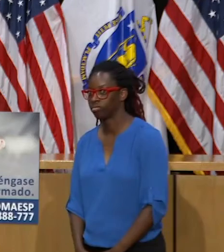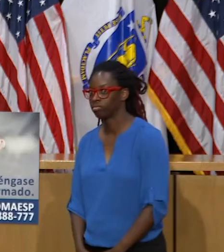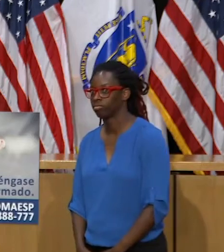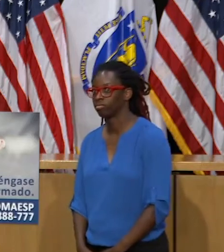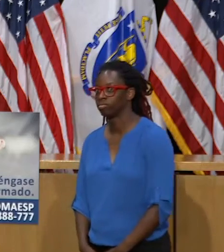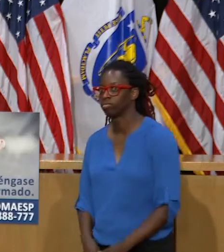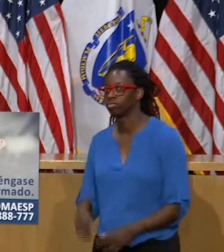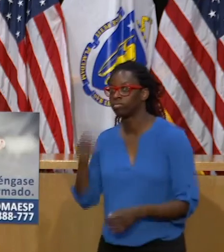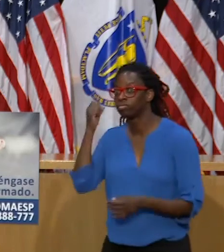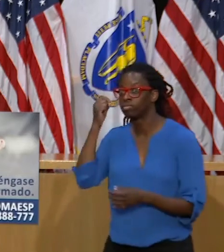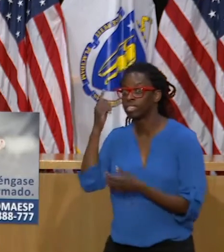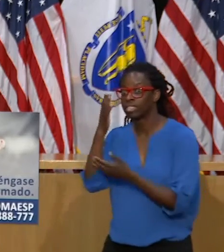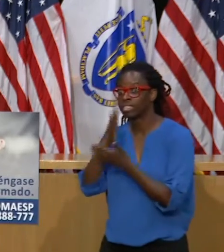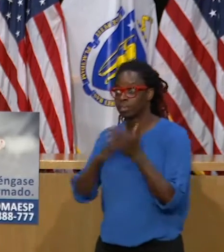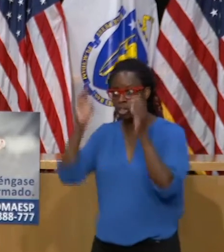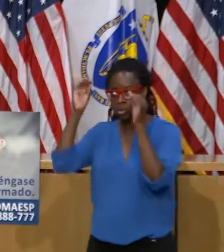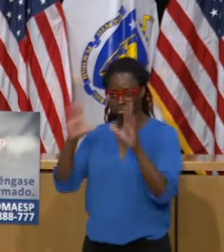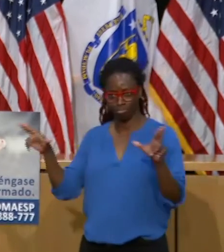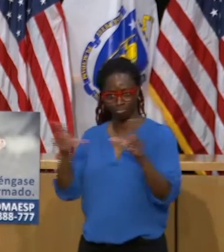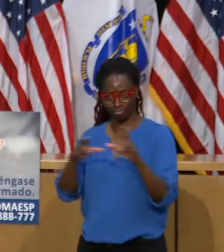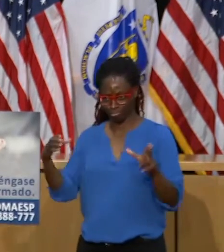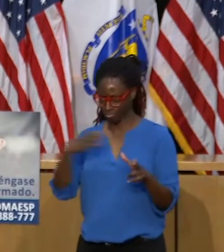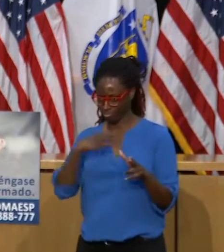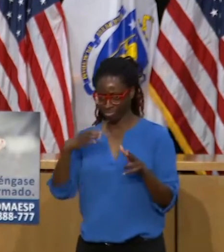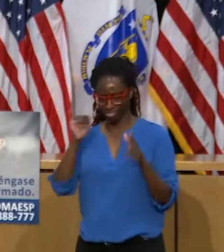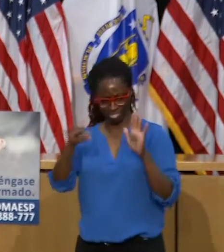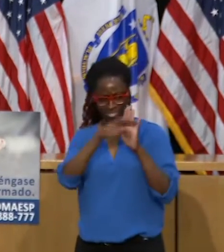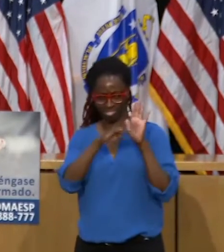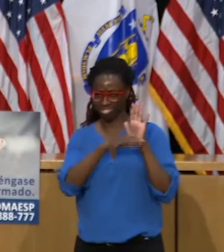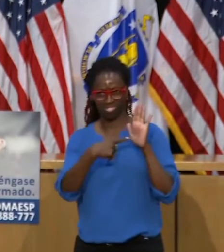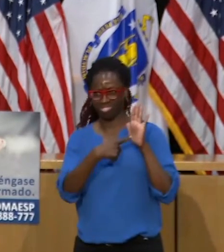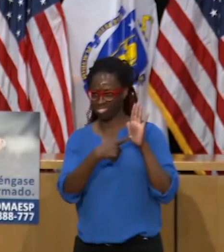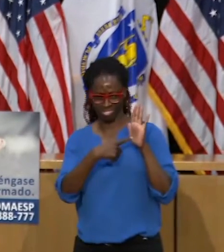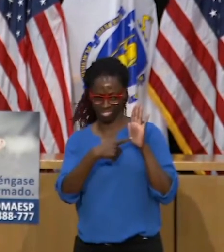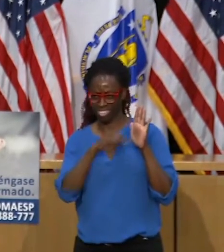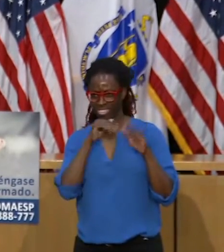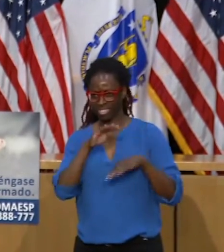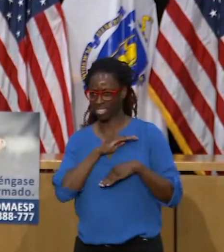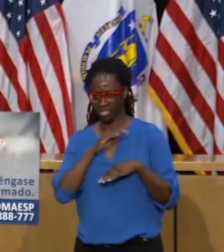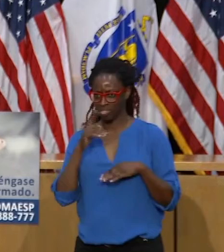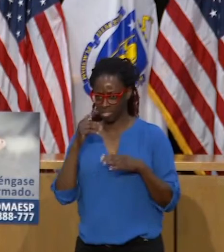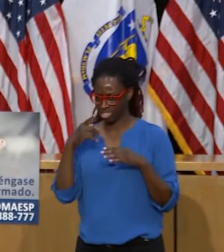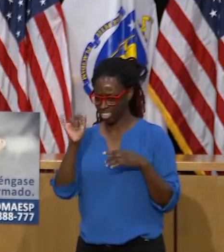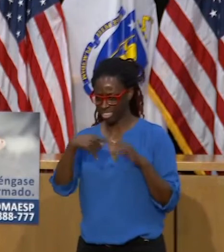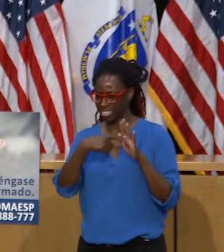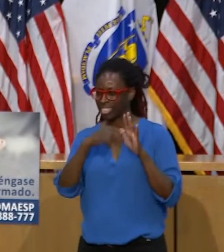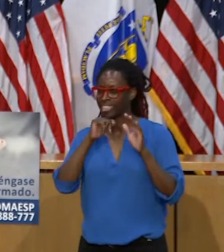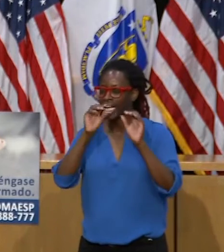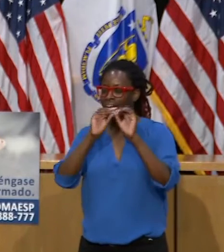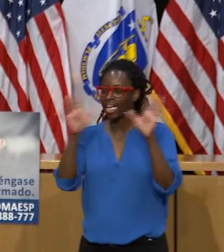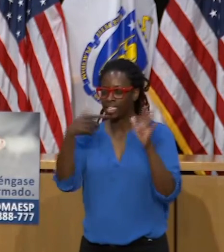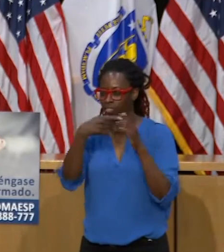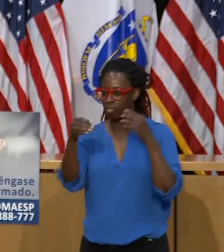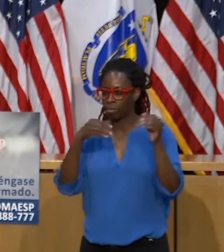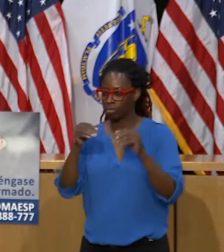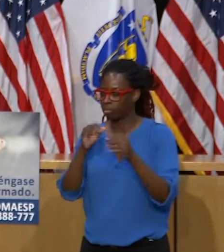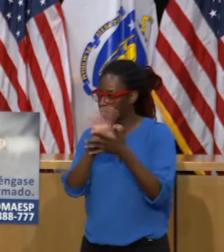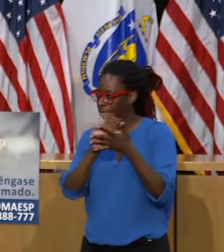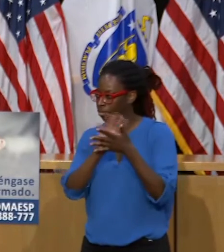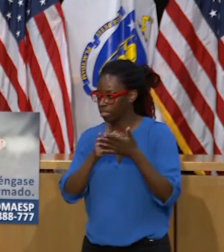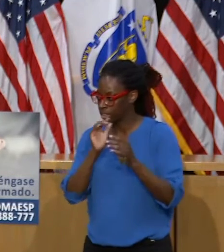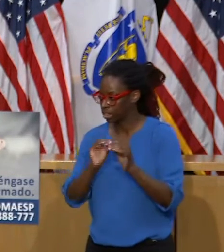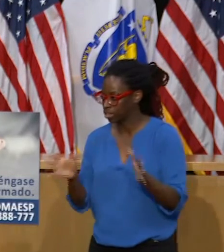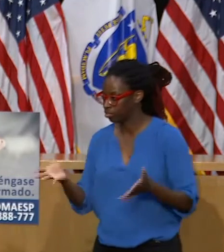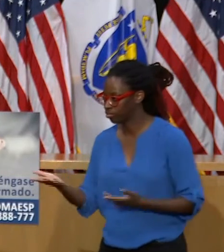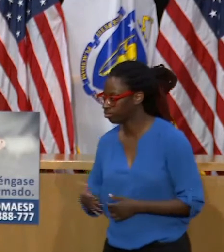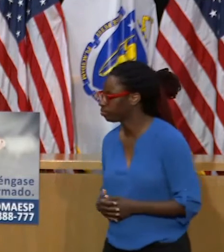to speak to that one, Commish? Sure. I guess what I would say is we are using the best medical advice. I think Boston is known historically for